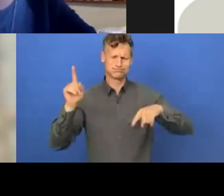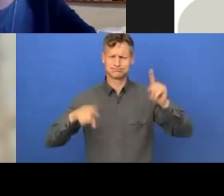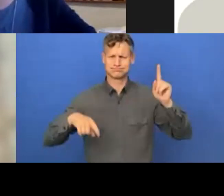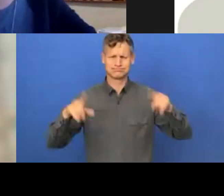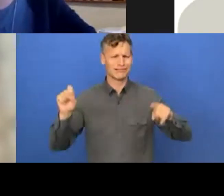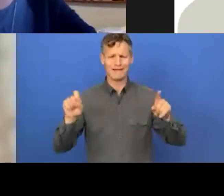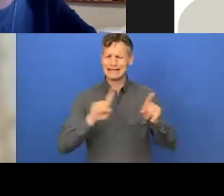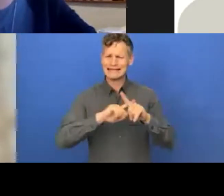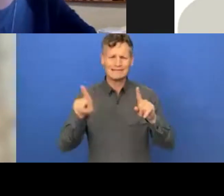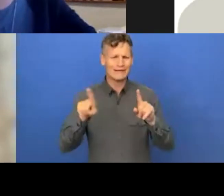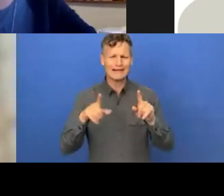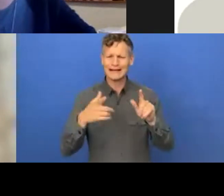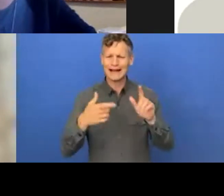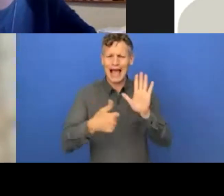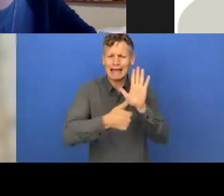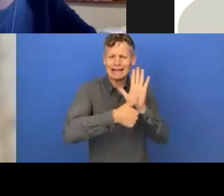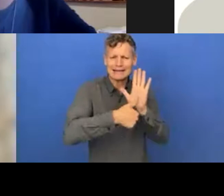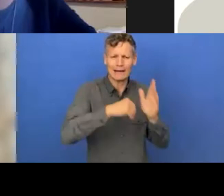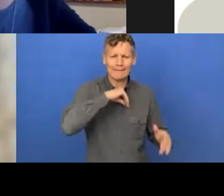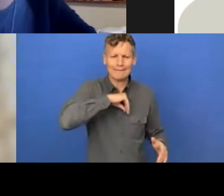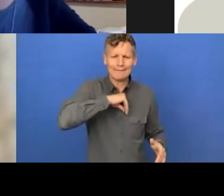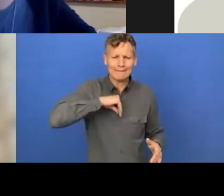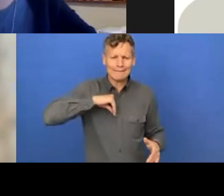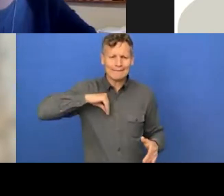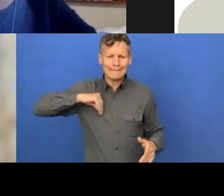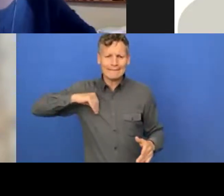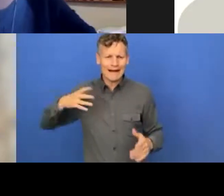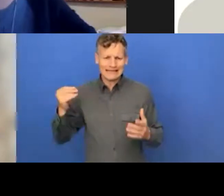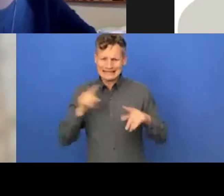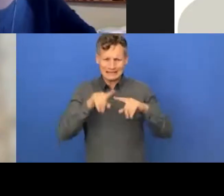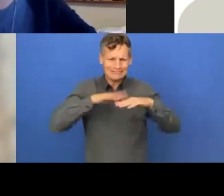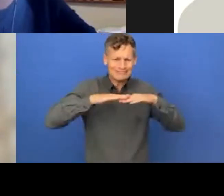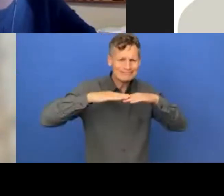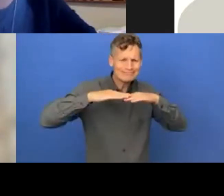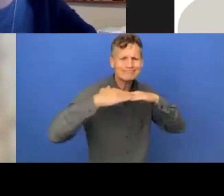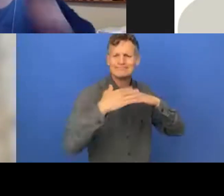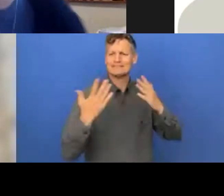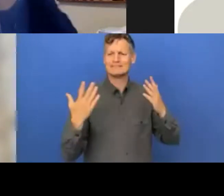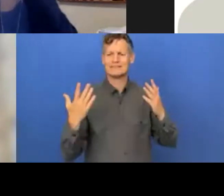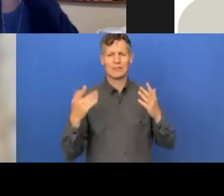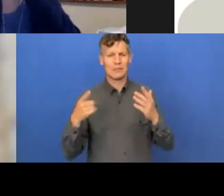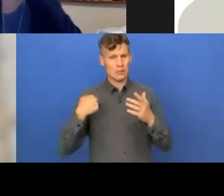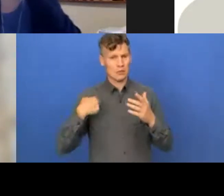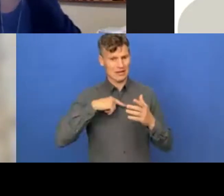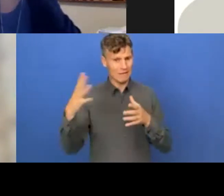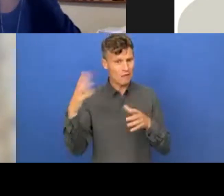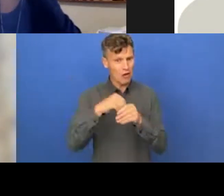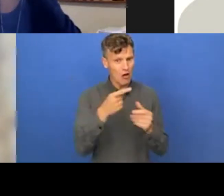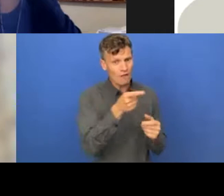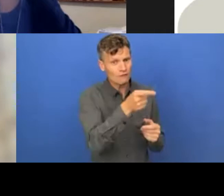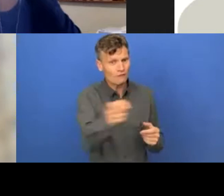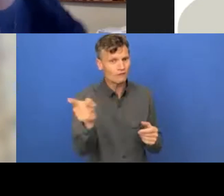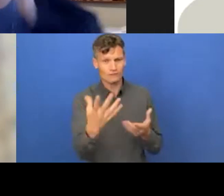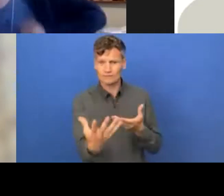identities. And so when we're involving youth with disabilities in research, we're learning from